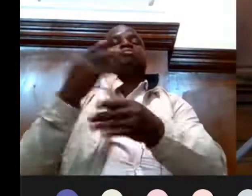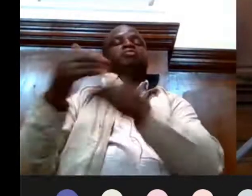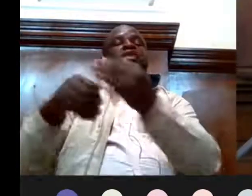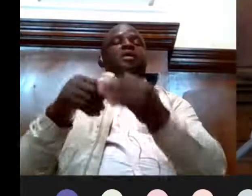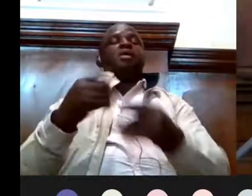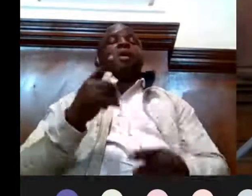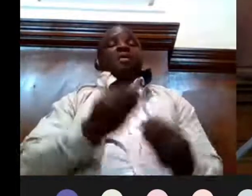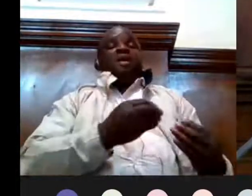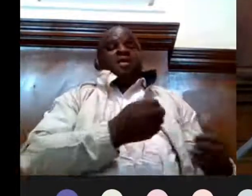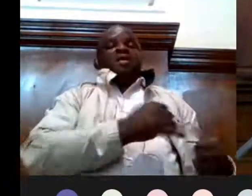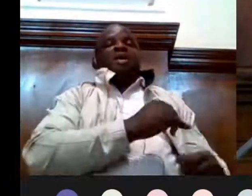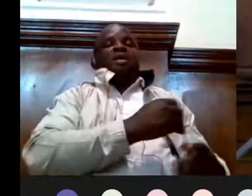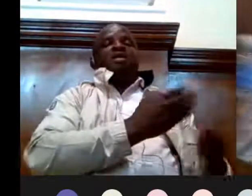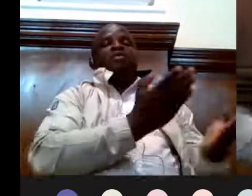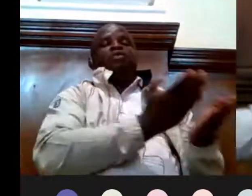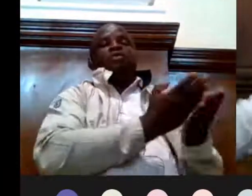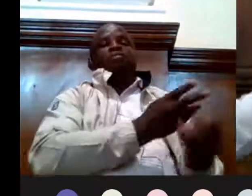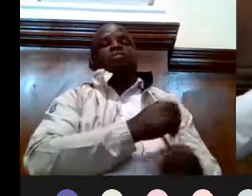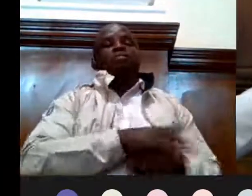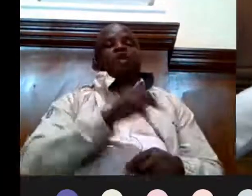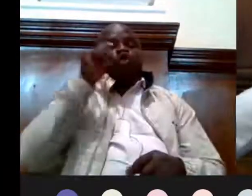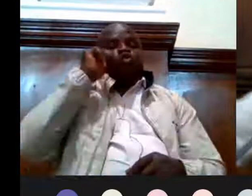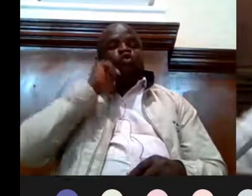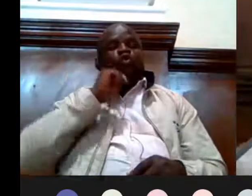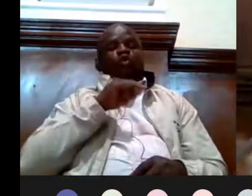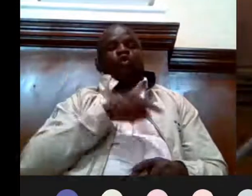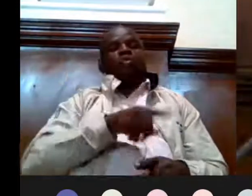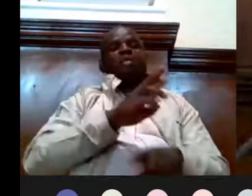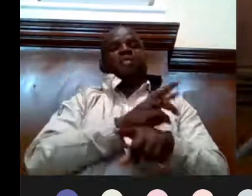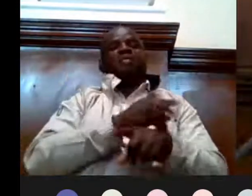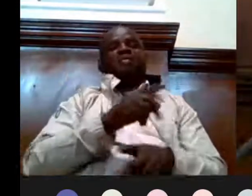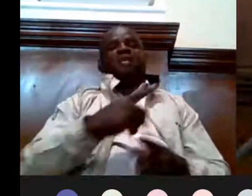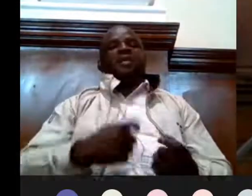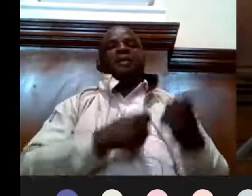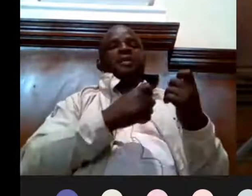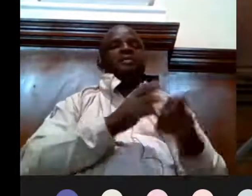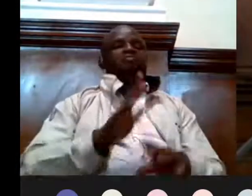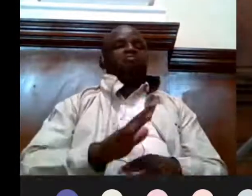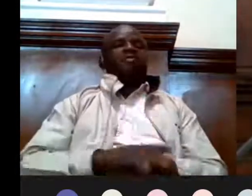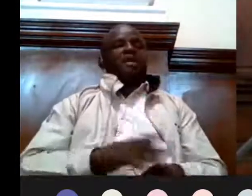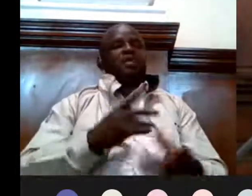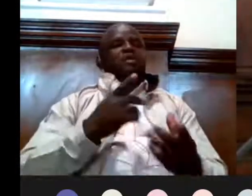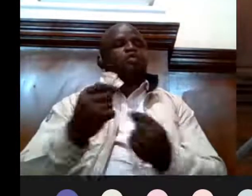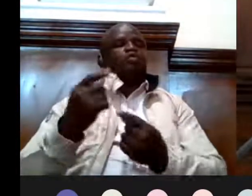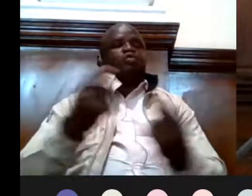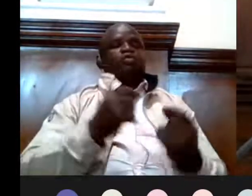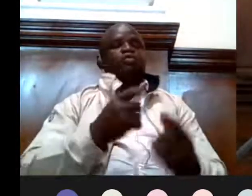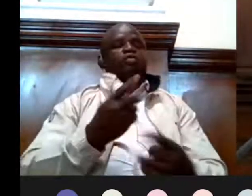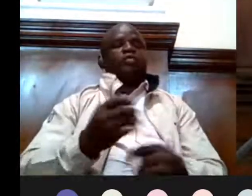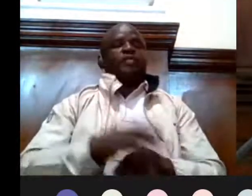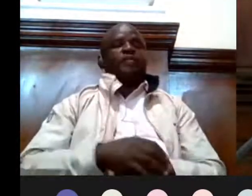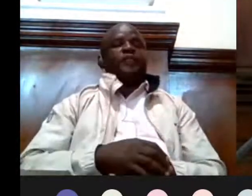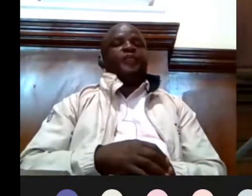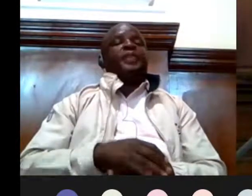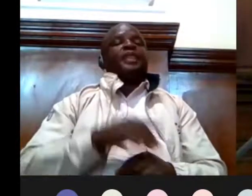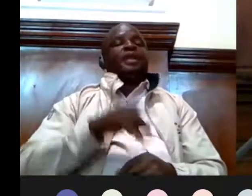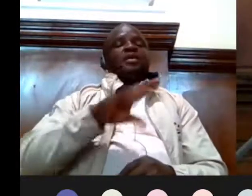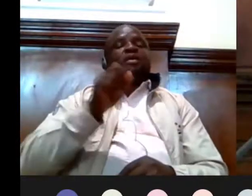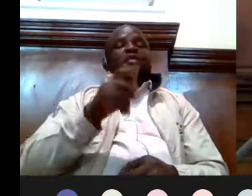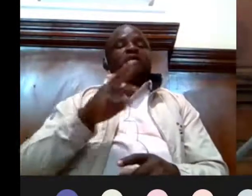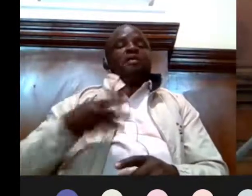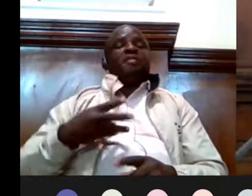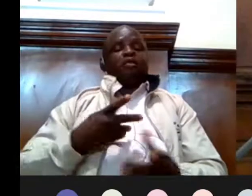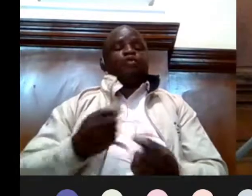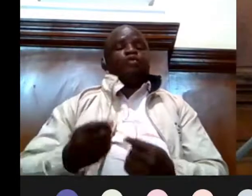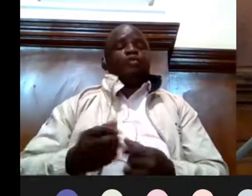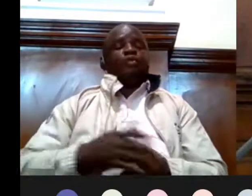school. These grannies do not complain. They simply do it, as women in South Africa